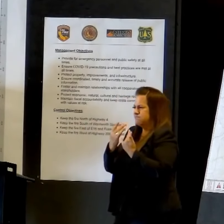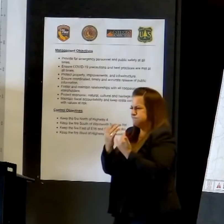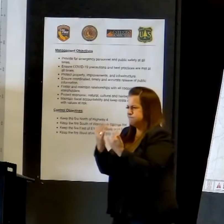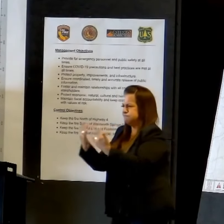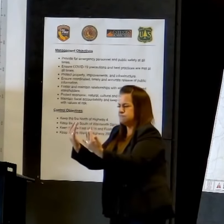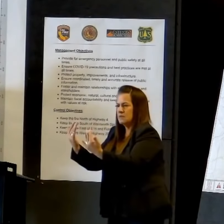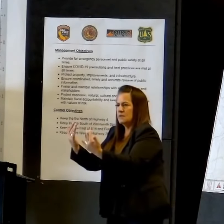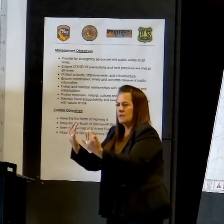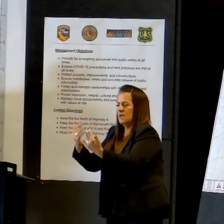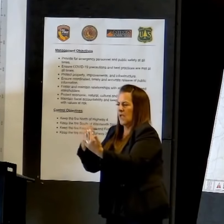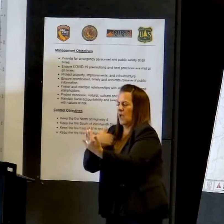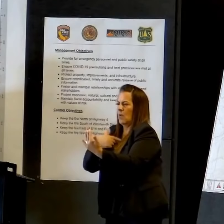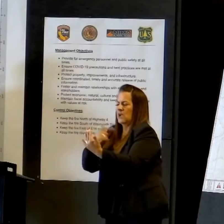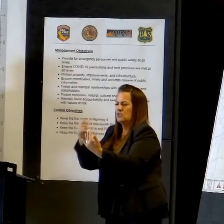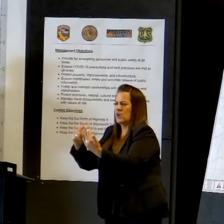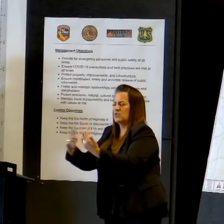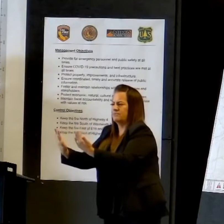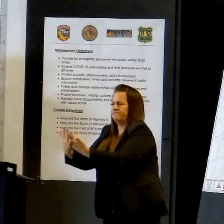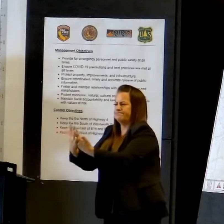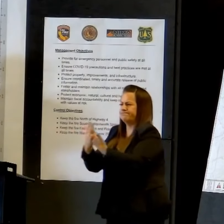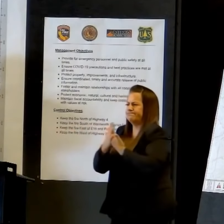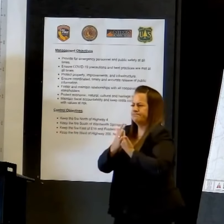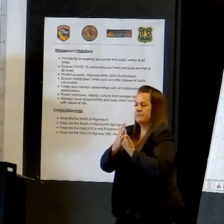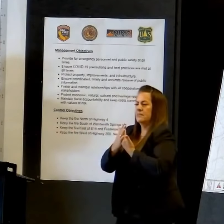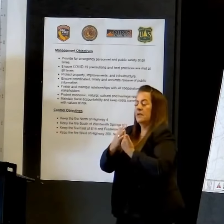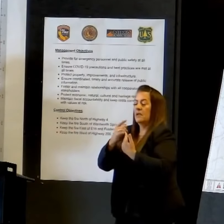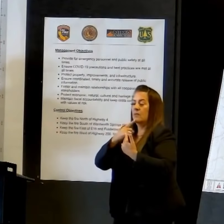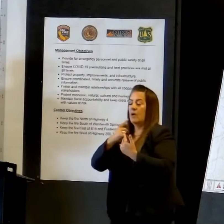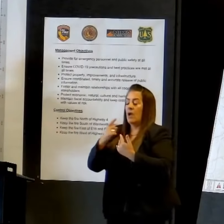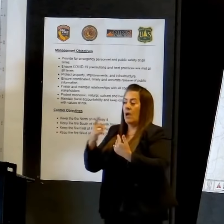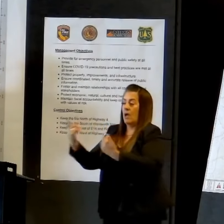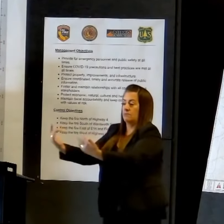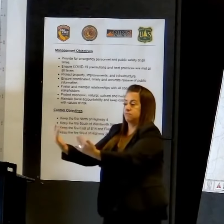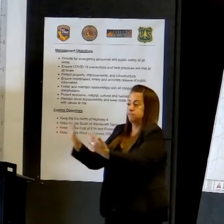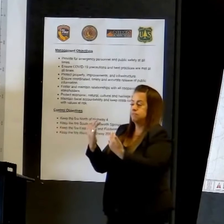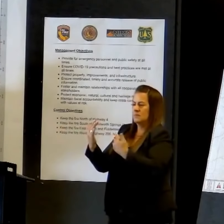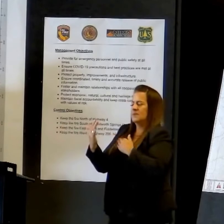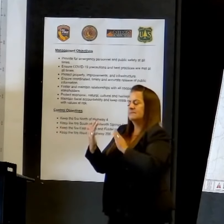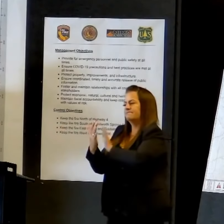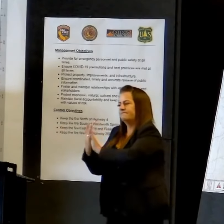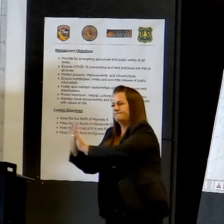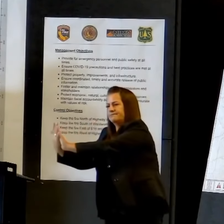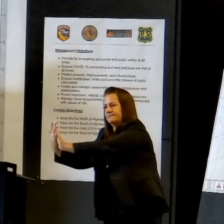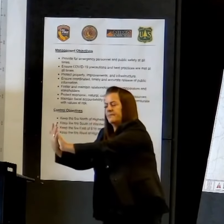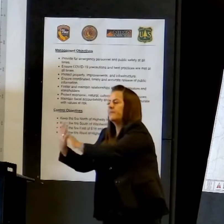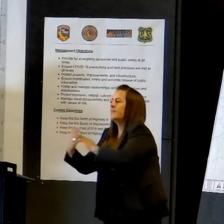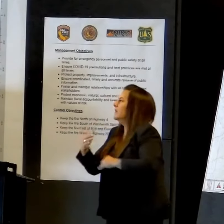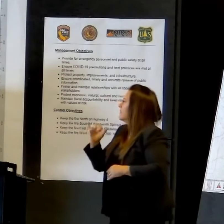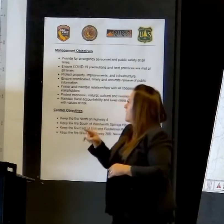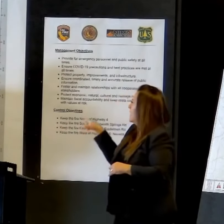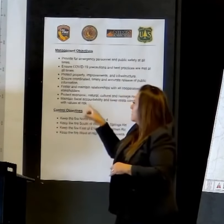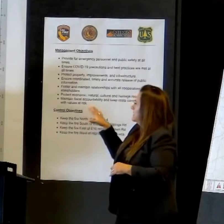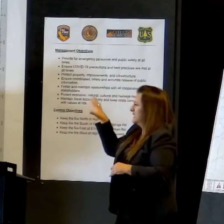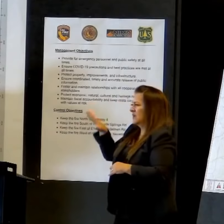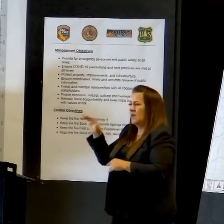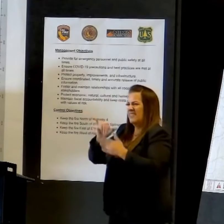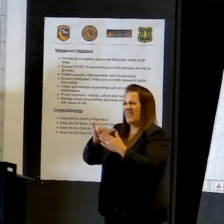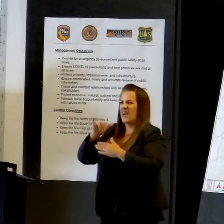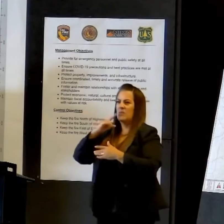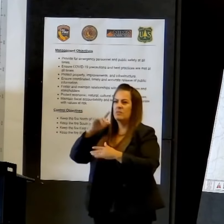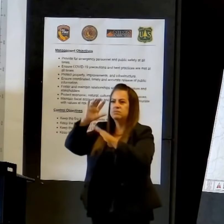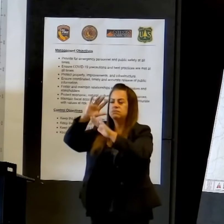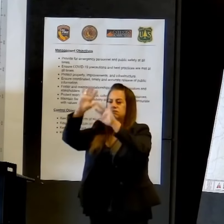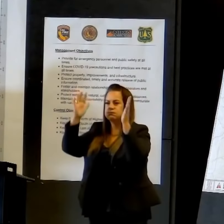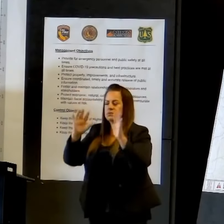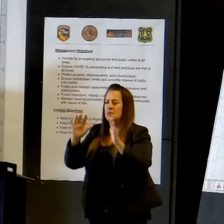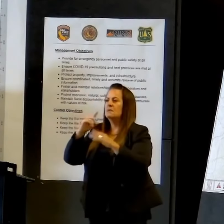Lake. Currently, we have a bunch of our heavy air tankers, the fixed-wing air tankers, doing retardant up here from the wilderness boundary down